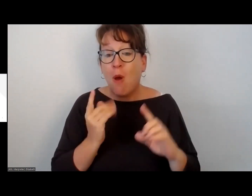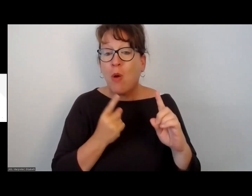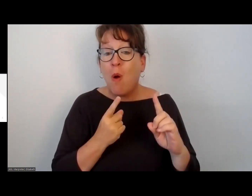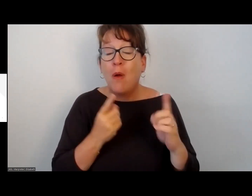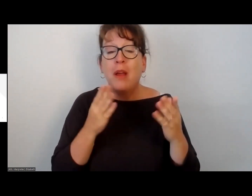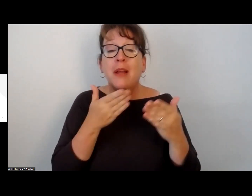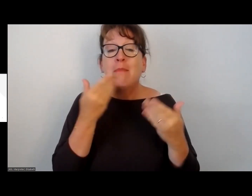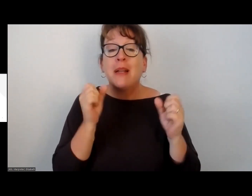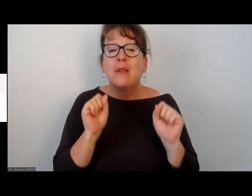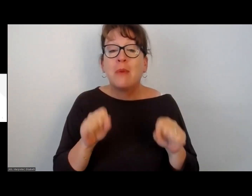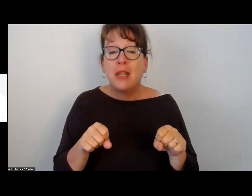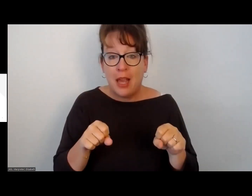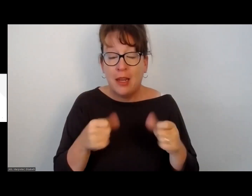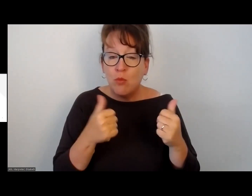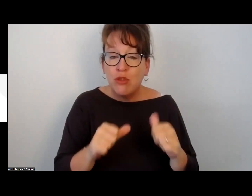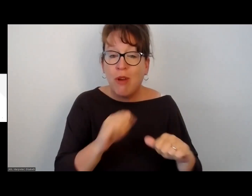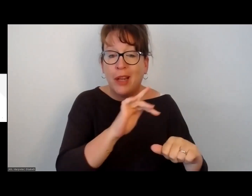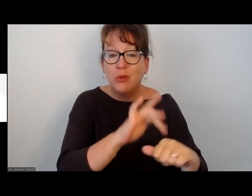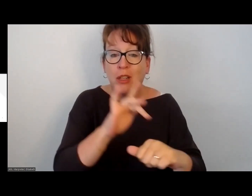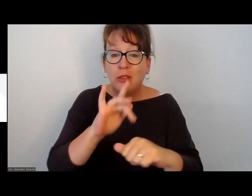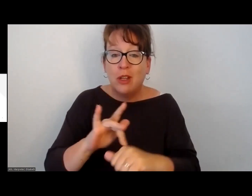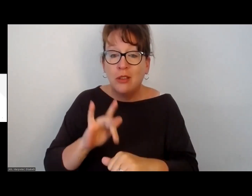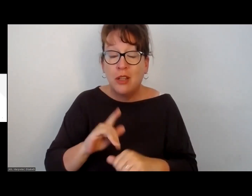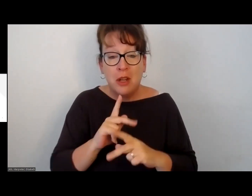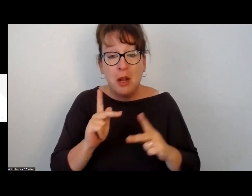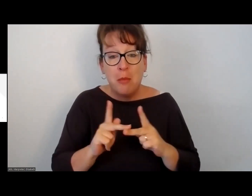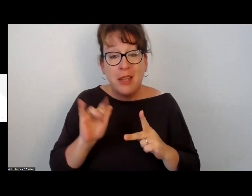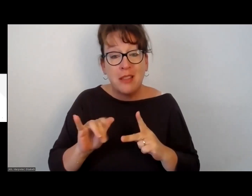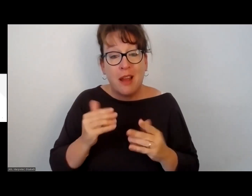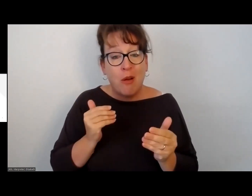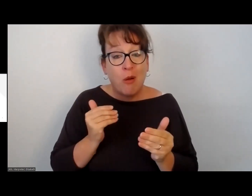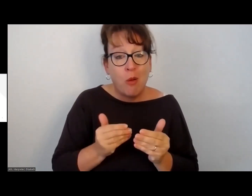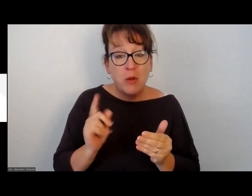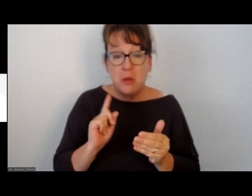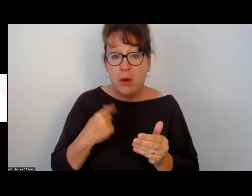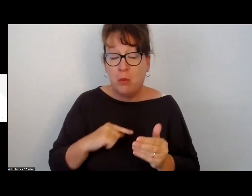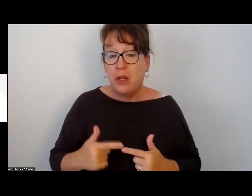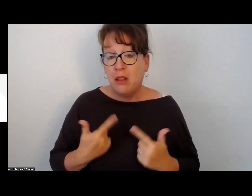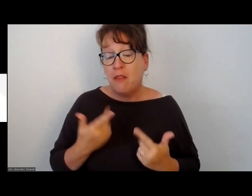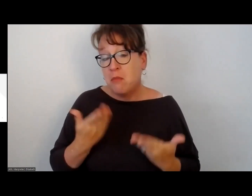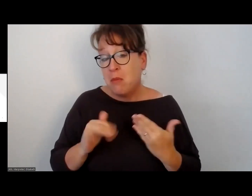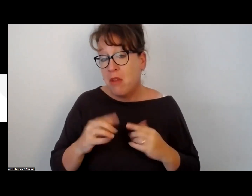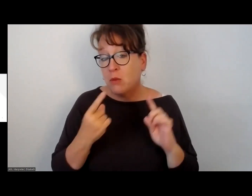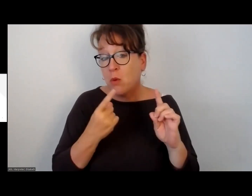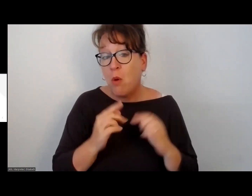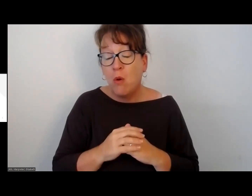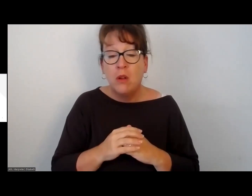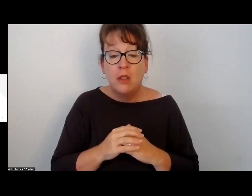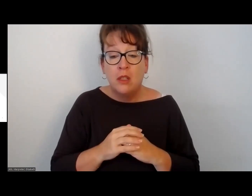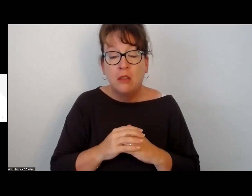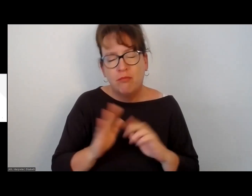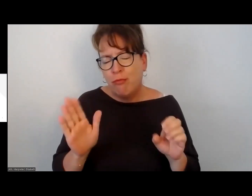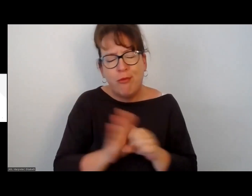to the ones that are near or closer to where we live. And then, you know, totally understand if folks can't